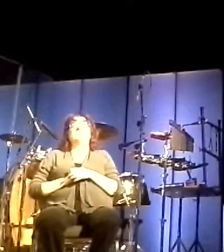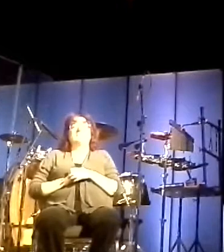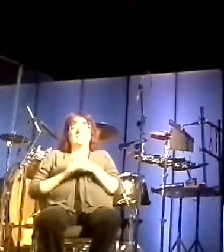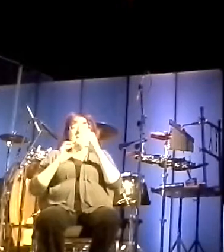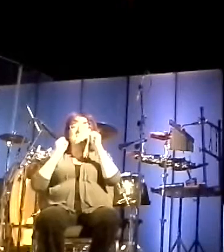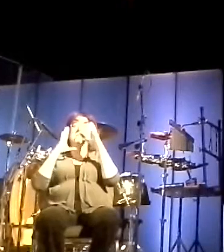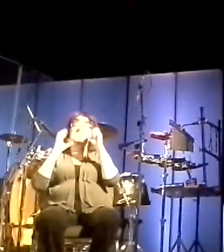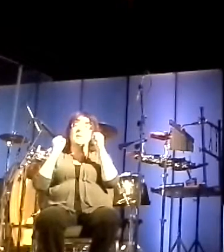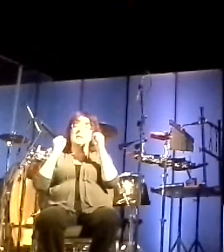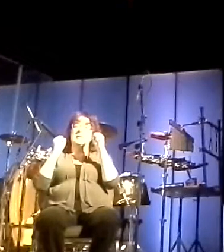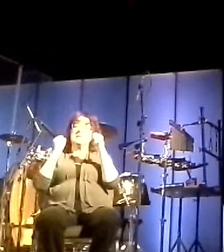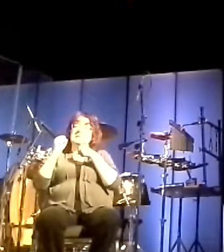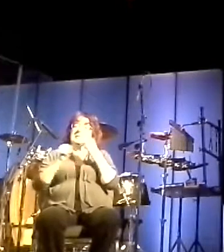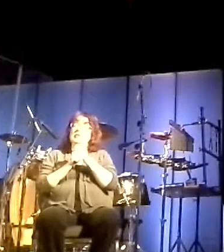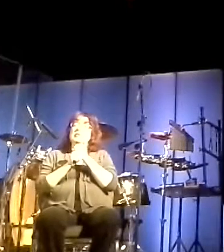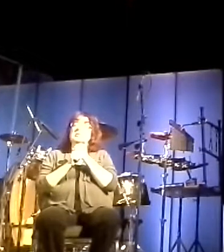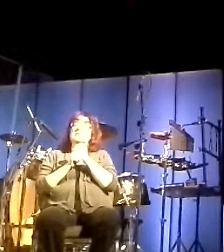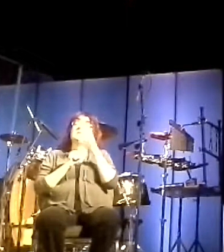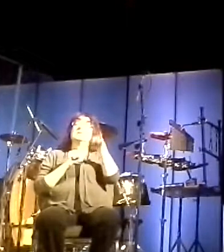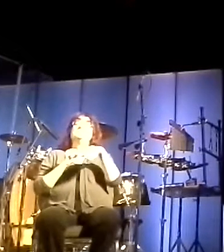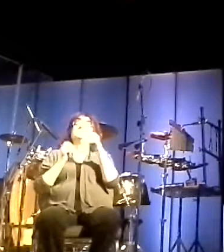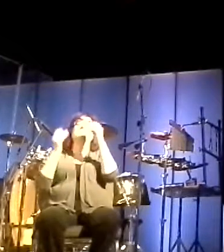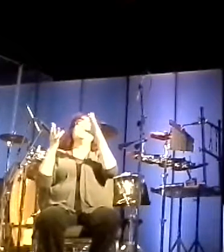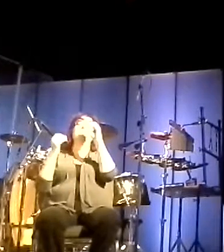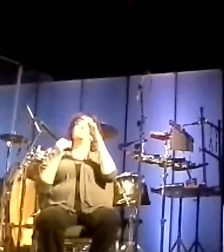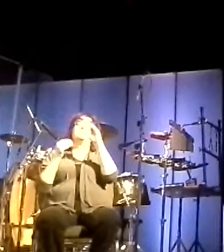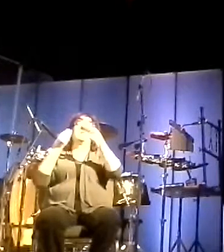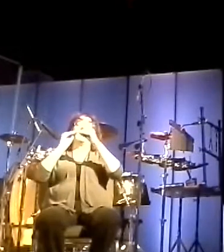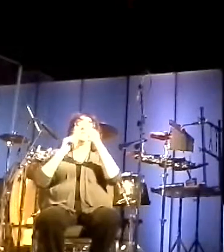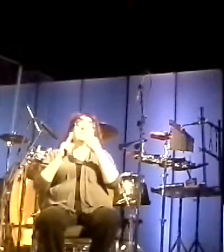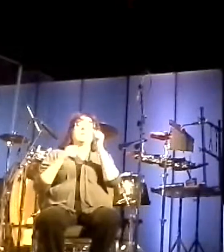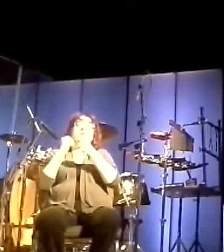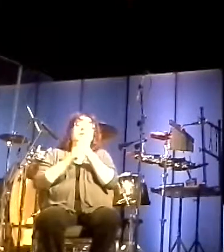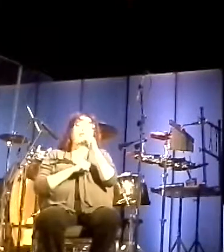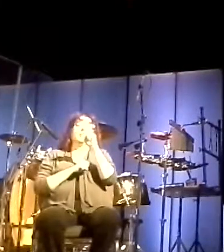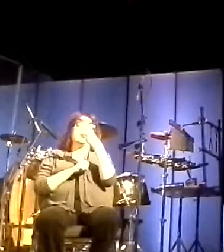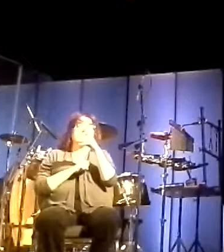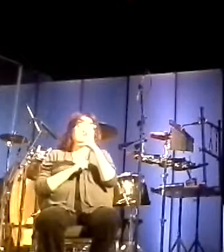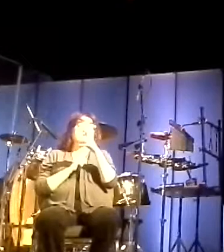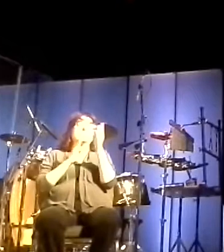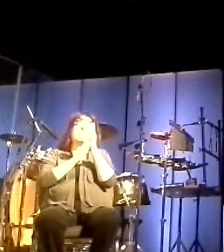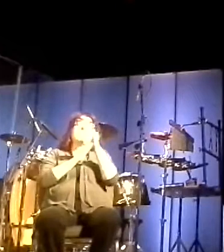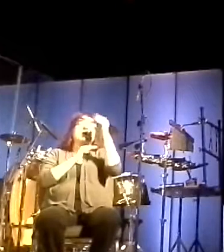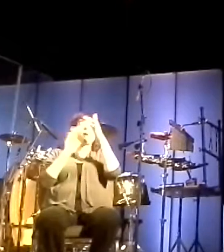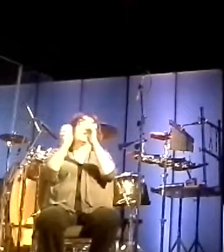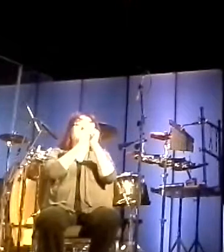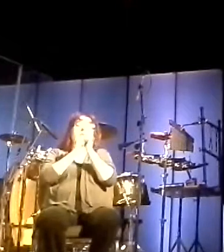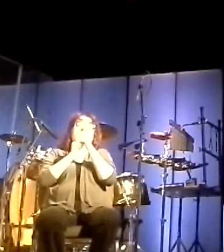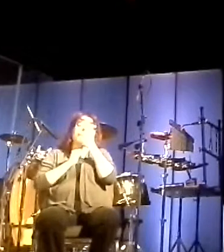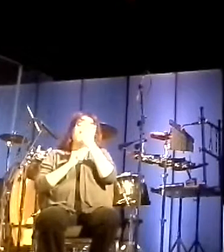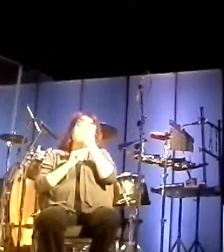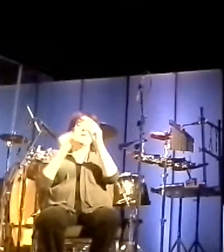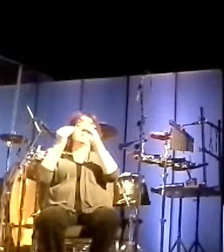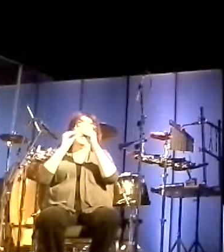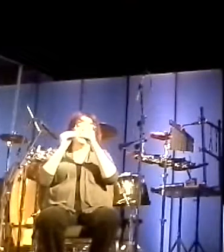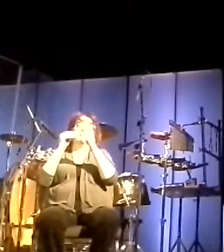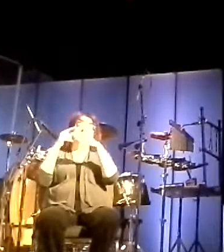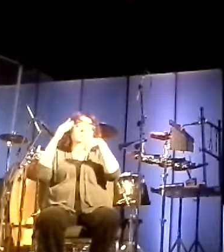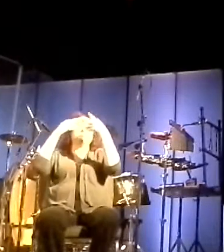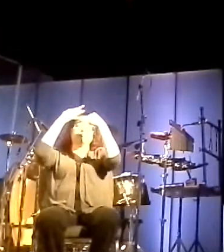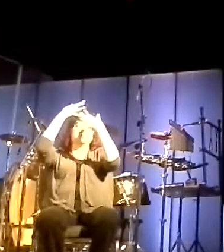an amazing year. So let's just give you some highlights. Here's some numbers from 2016. Let's just praise God together as we watch these numbers roll